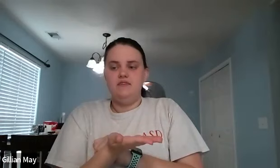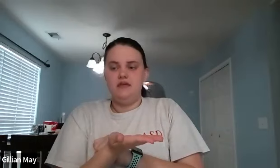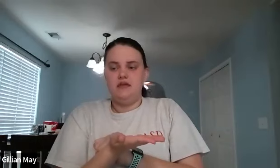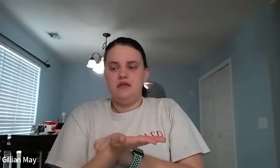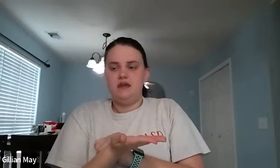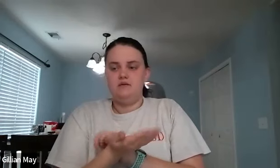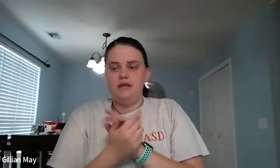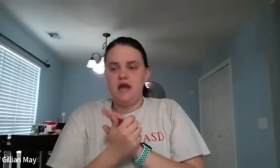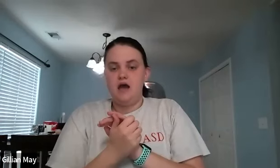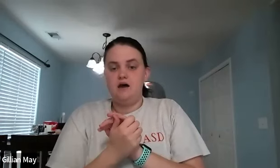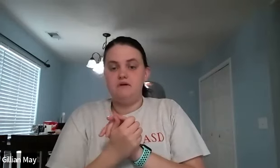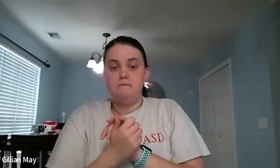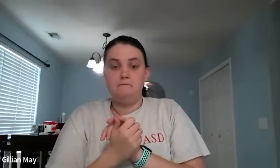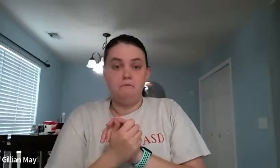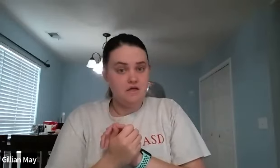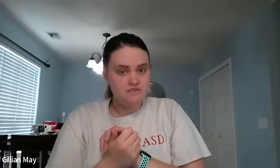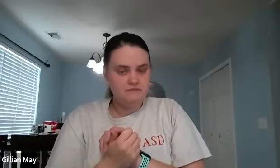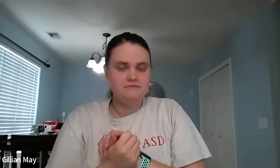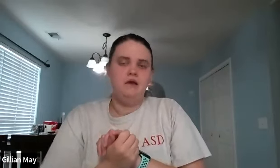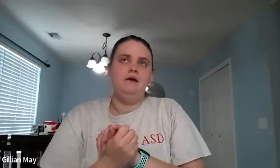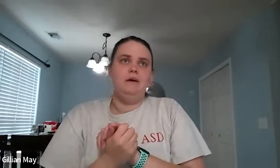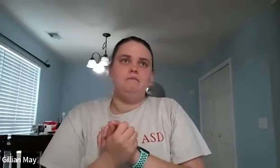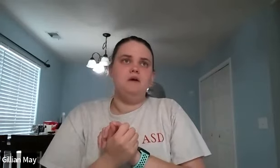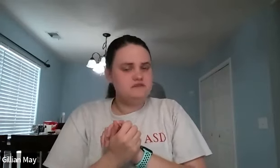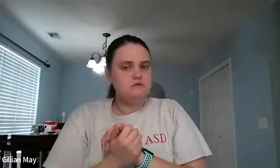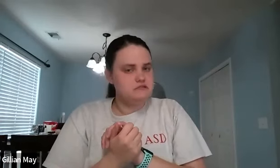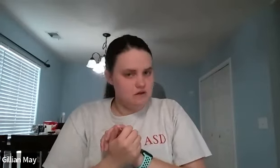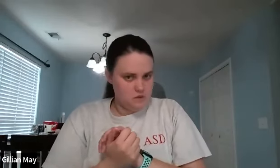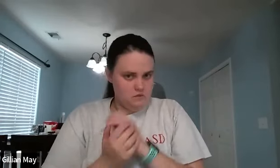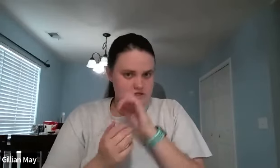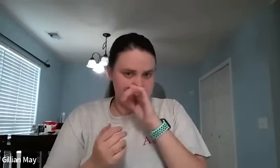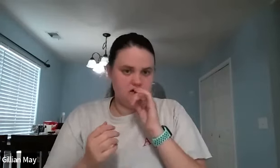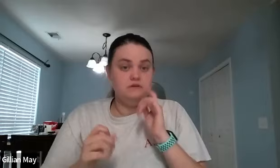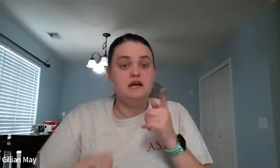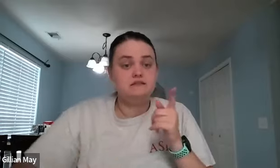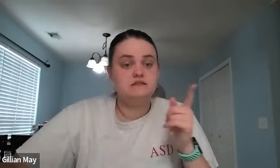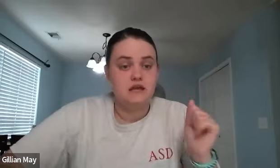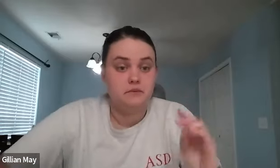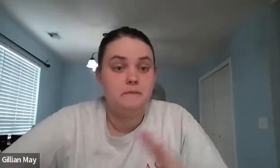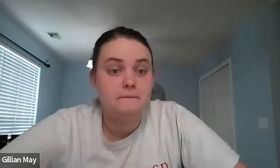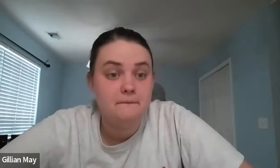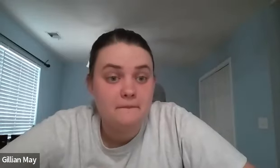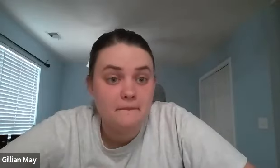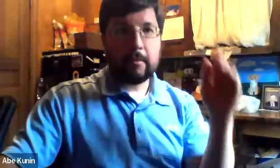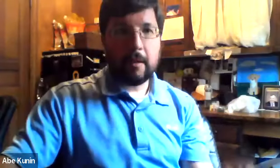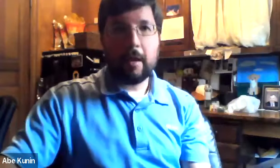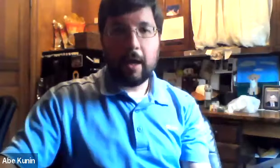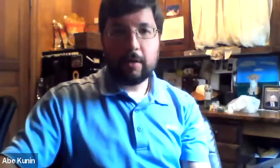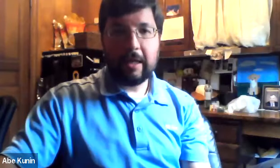And then we have month. Month is always an awkward one to show. Yes, 8. How do you say